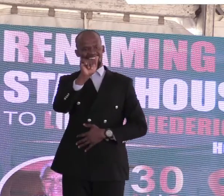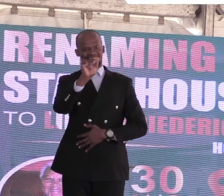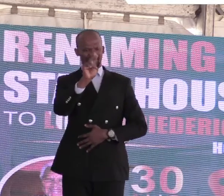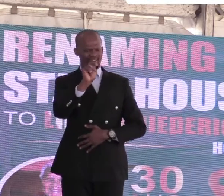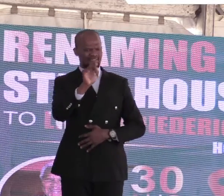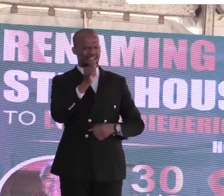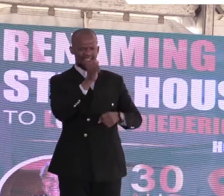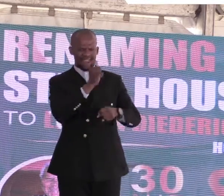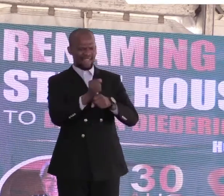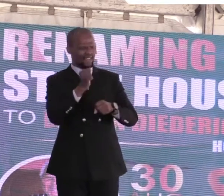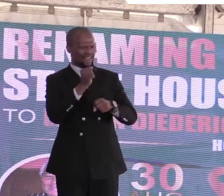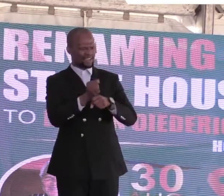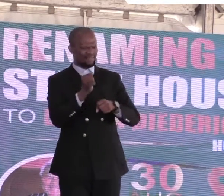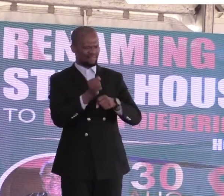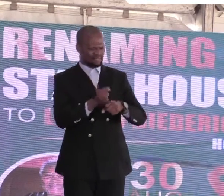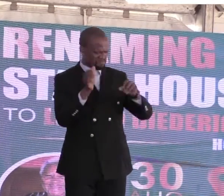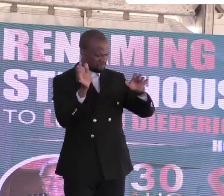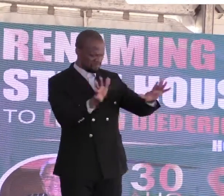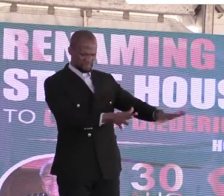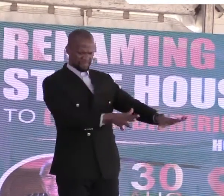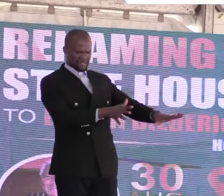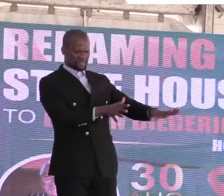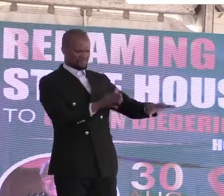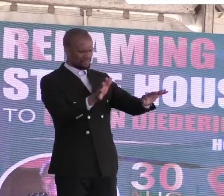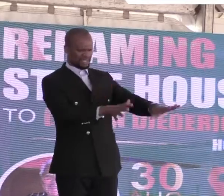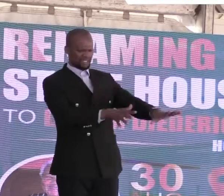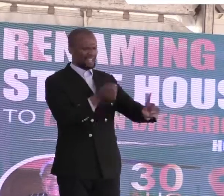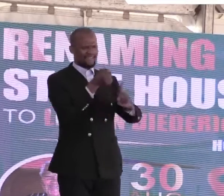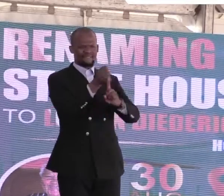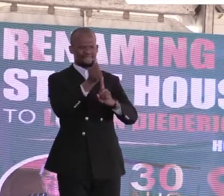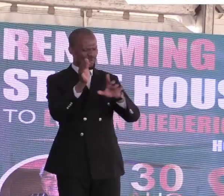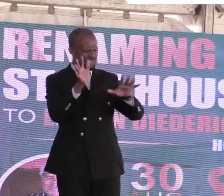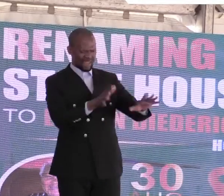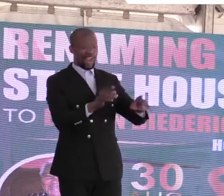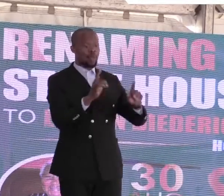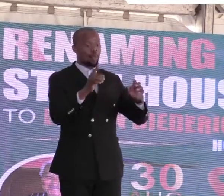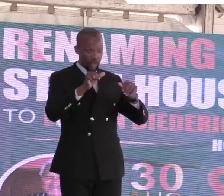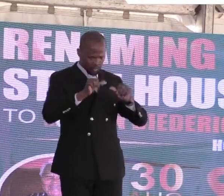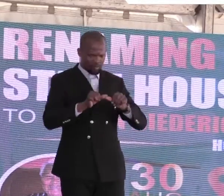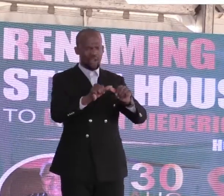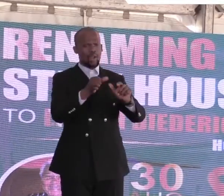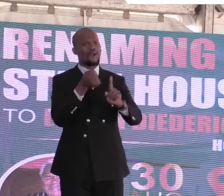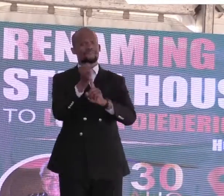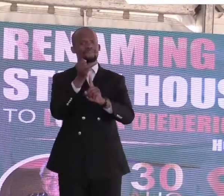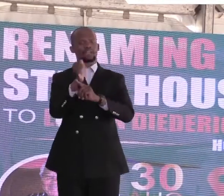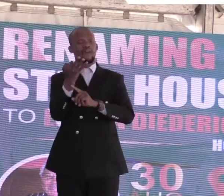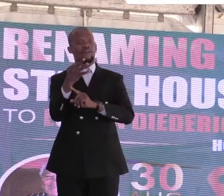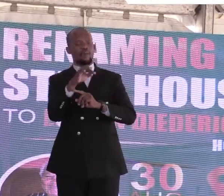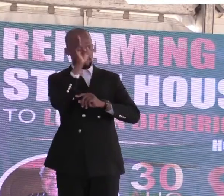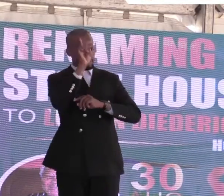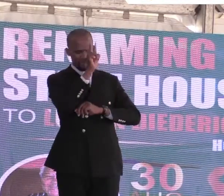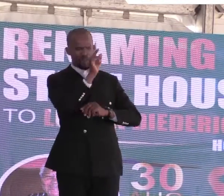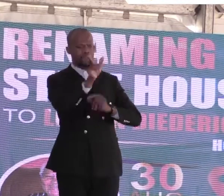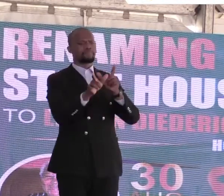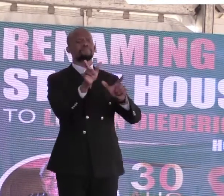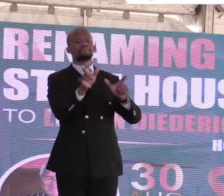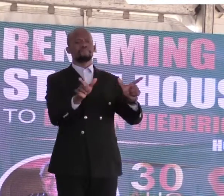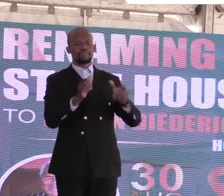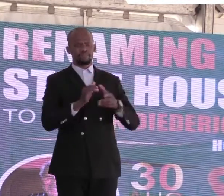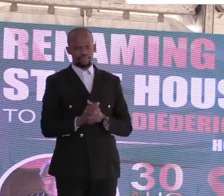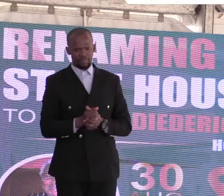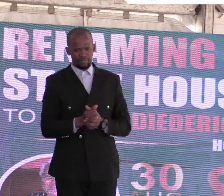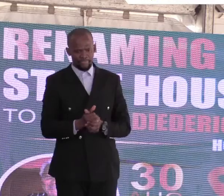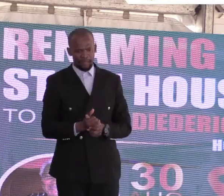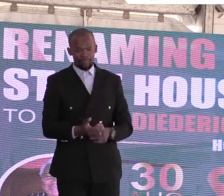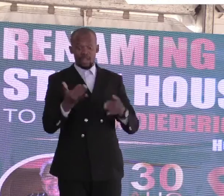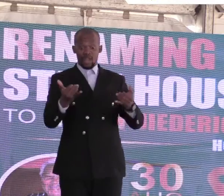never betrayed the cause of the freedom. When we commemorate August the 9th public holiday in